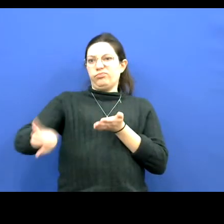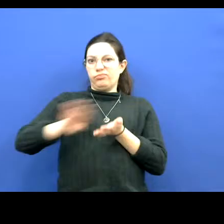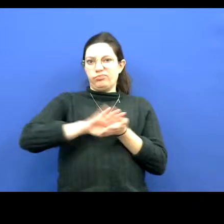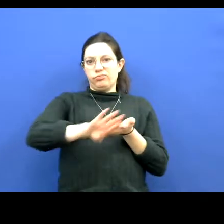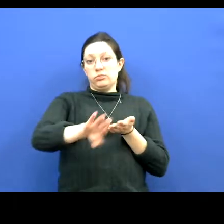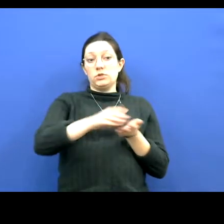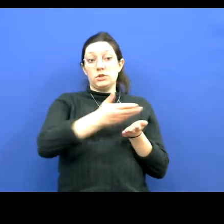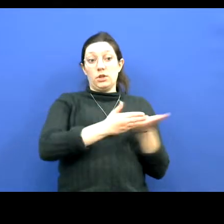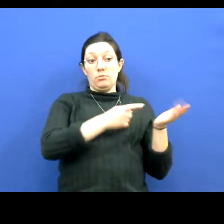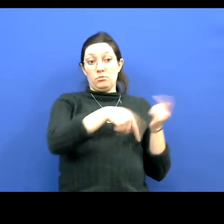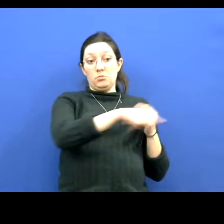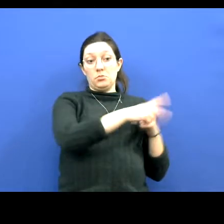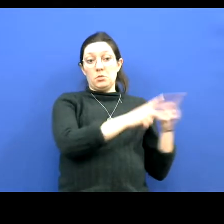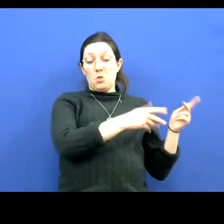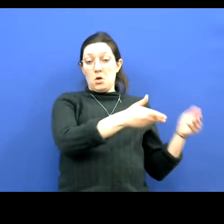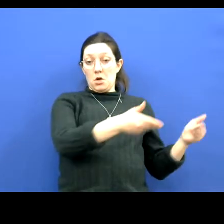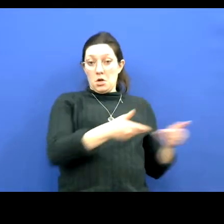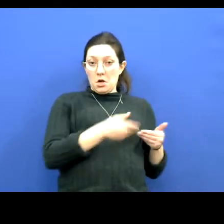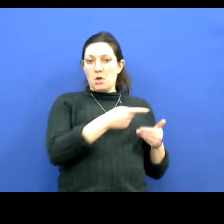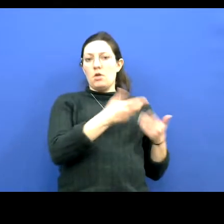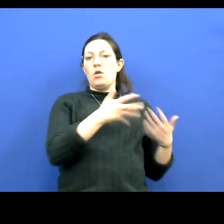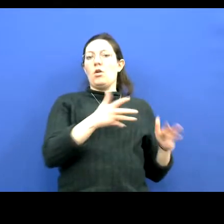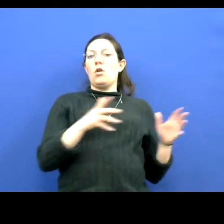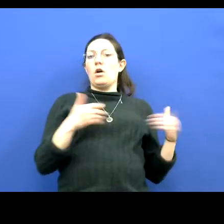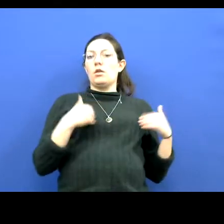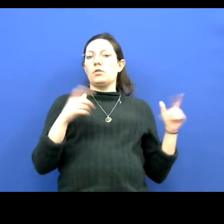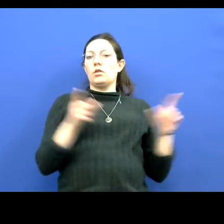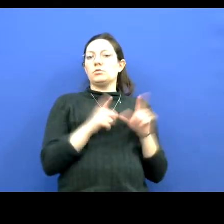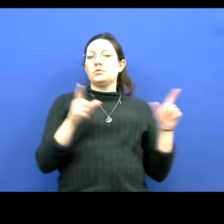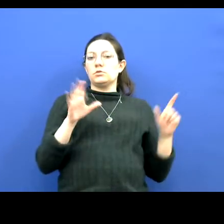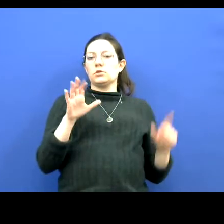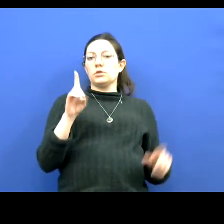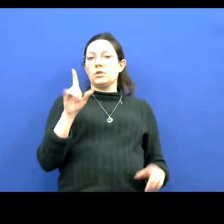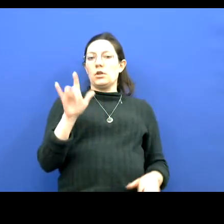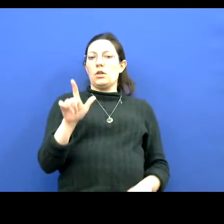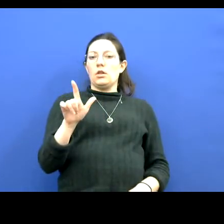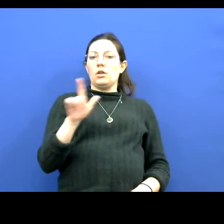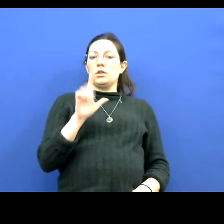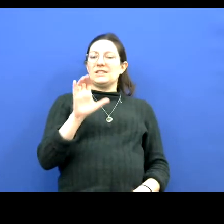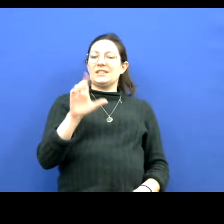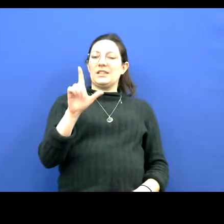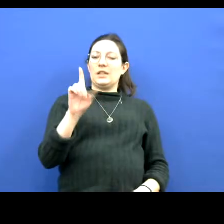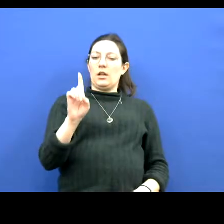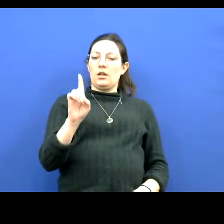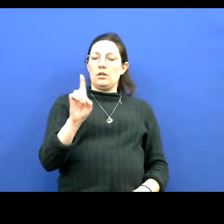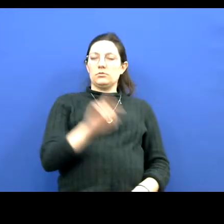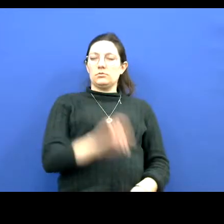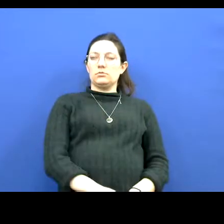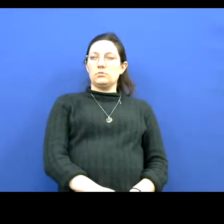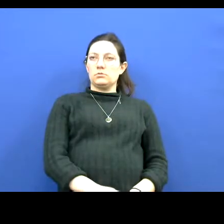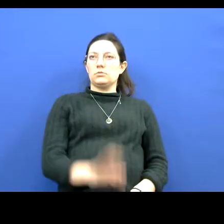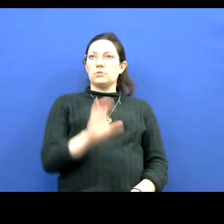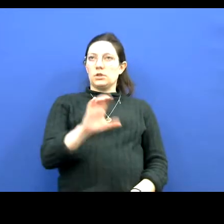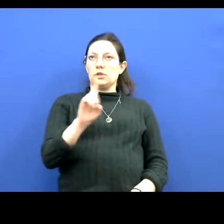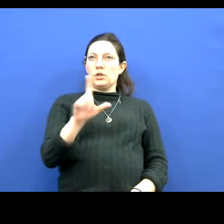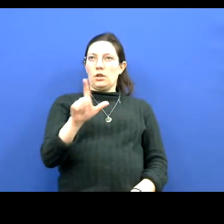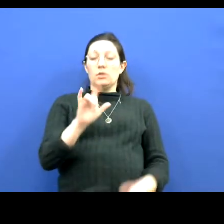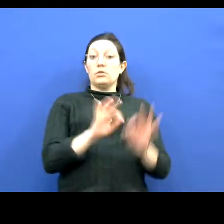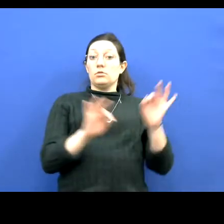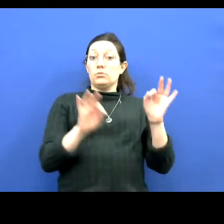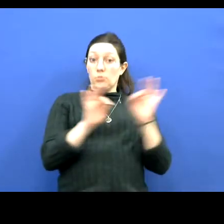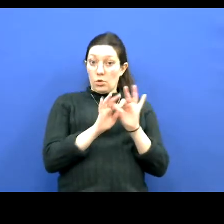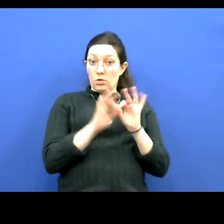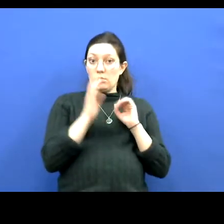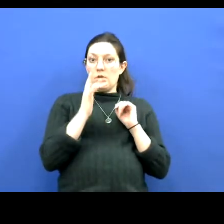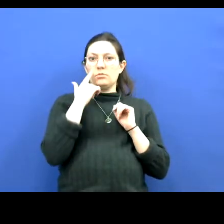newly hired individuals already have their commercial driver's license, which is important because you need that for the big trucks, the big plows.